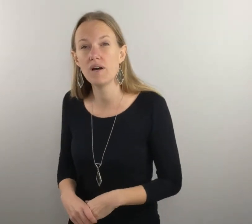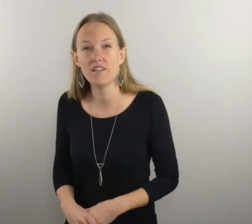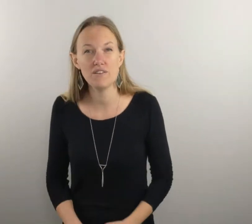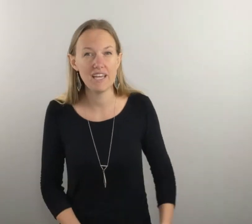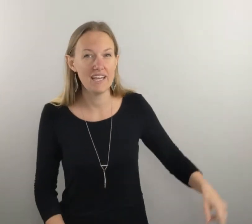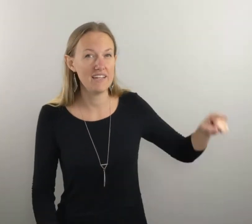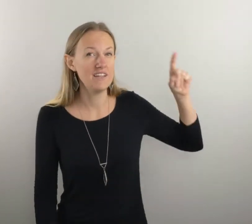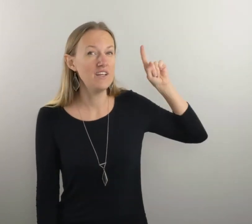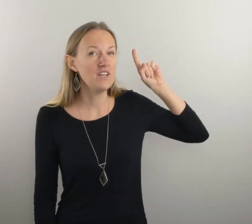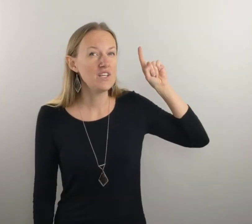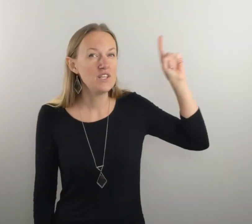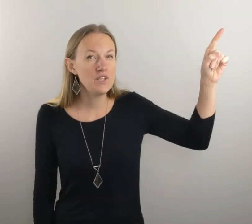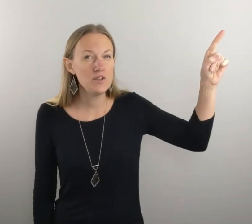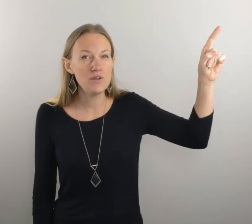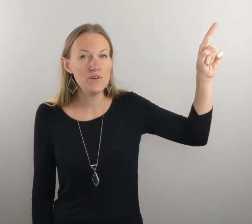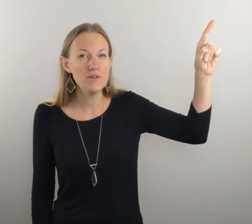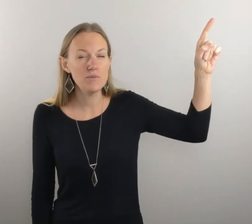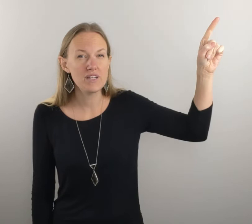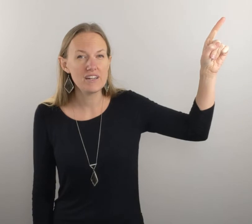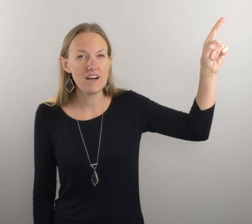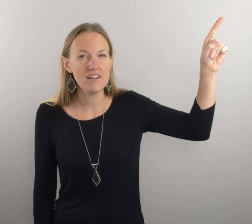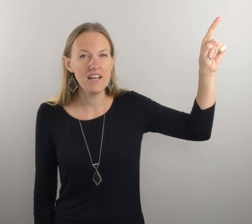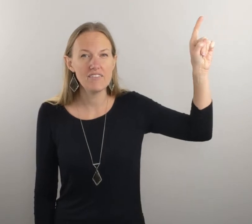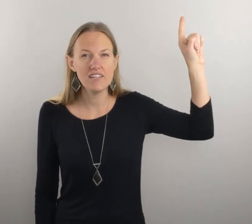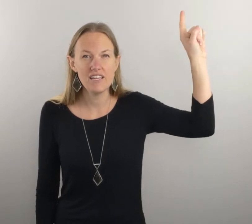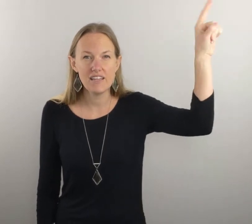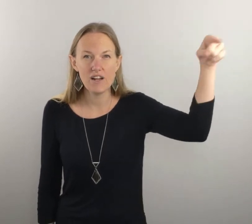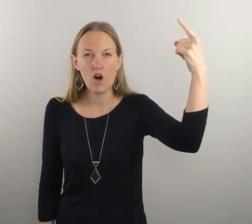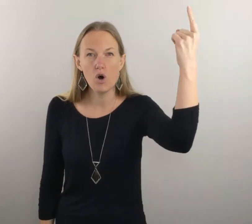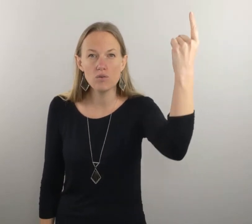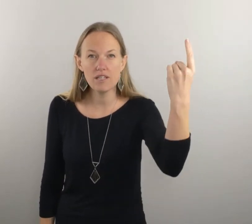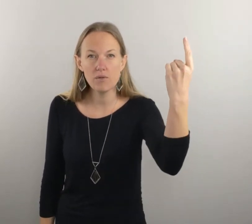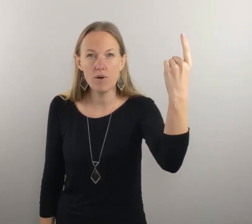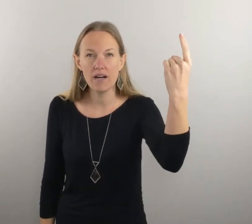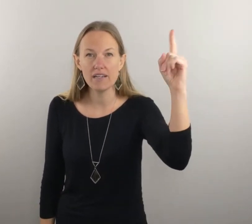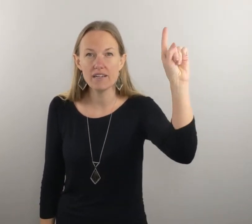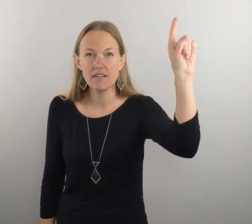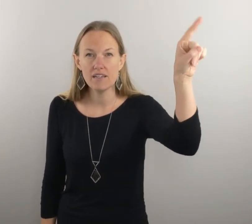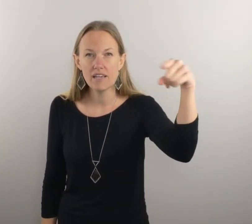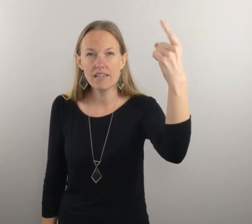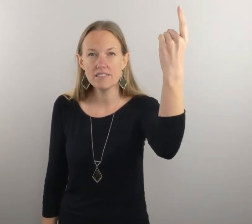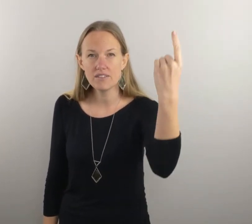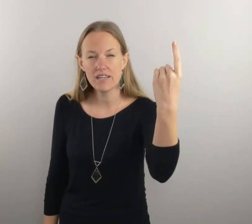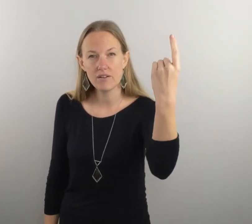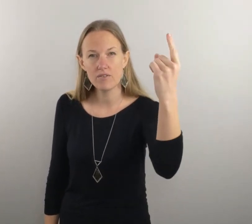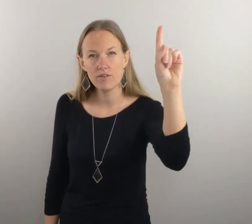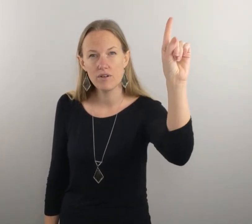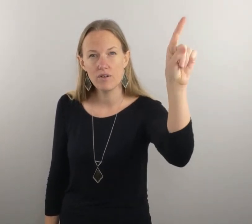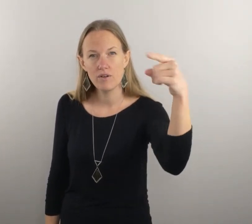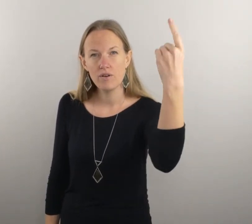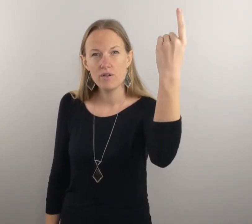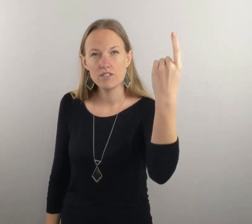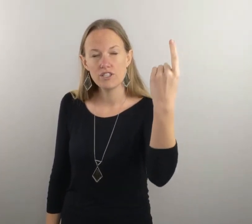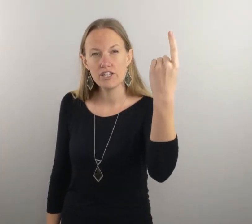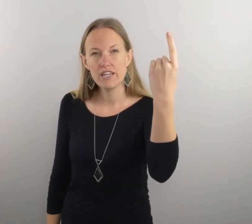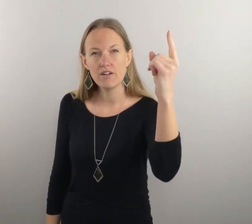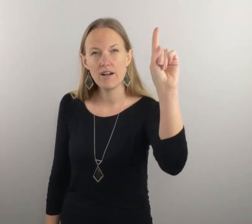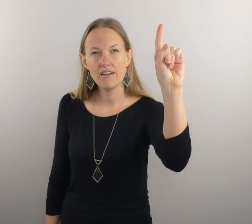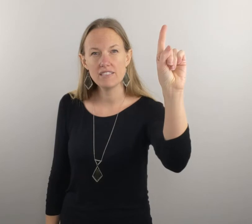who can. You, pointing to God in heaven, and then only one. Okay, so kind of turn your hand around. It